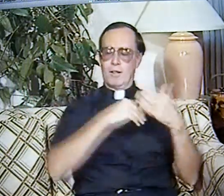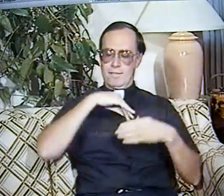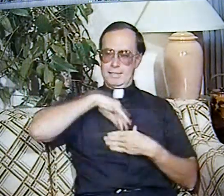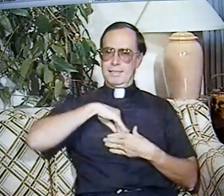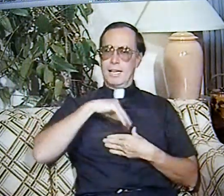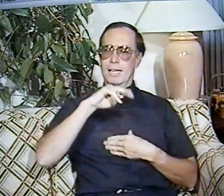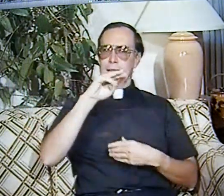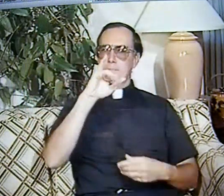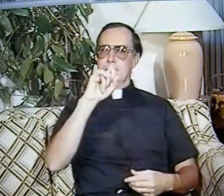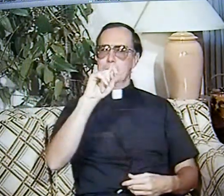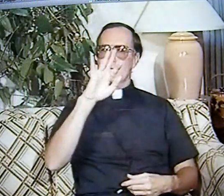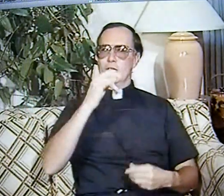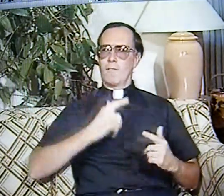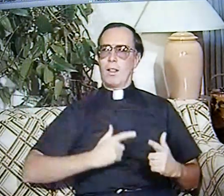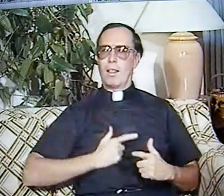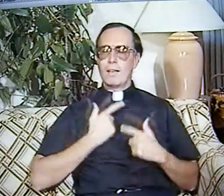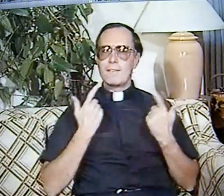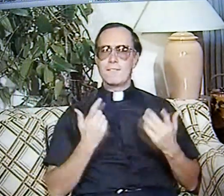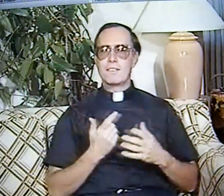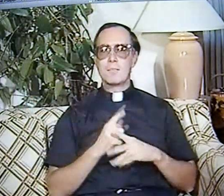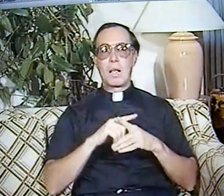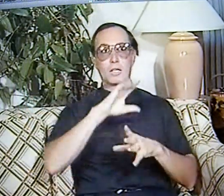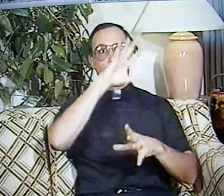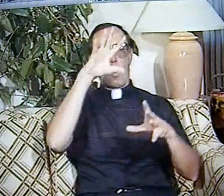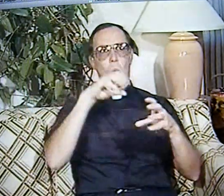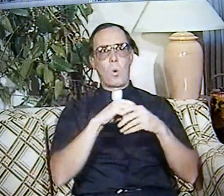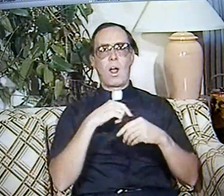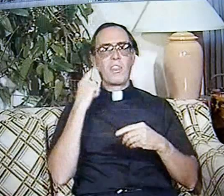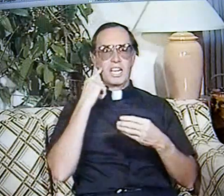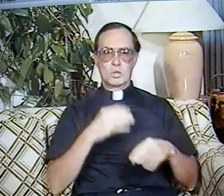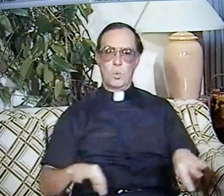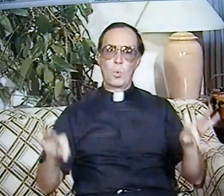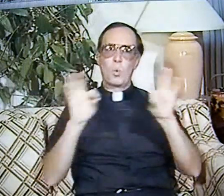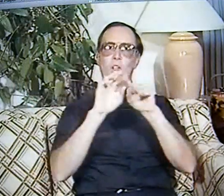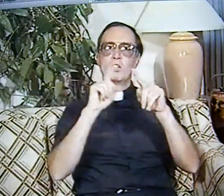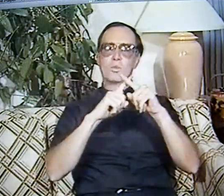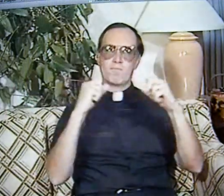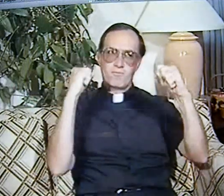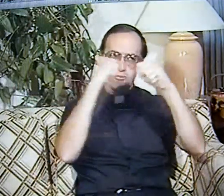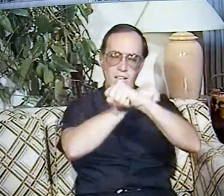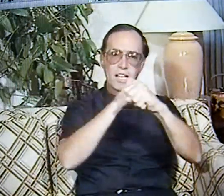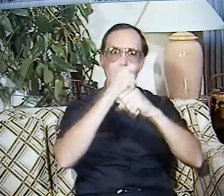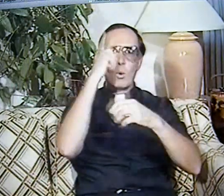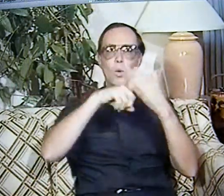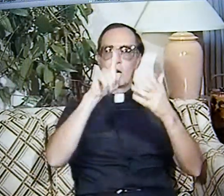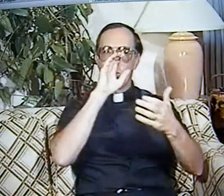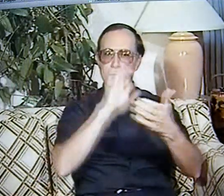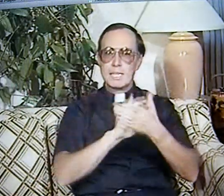I don't know if it's because God asked me to become a priest or if it's the way that it fell together.